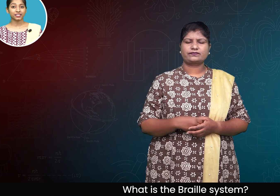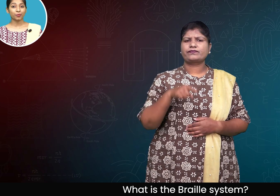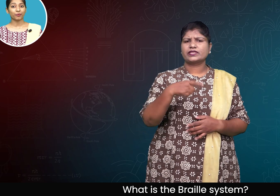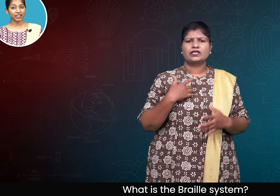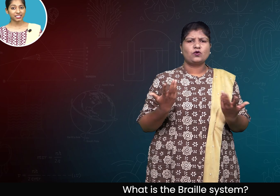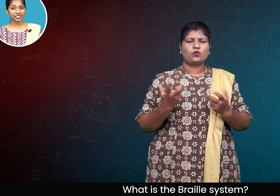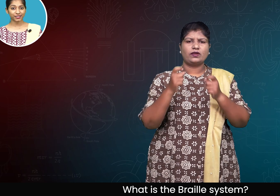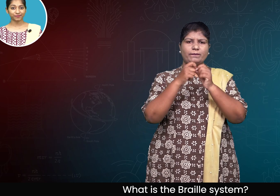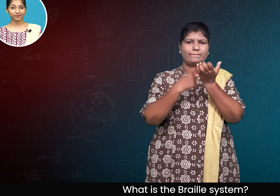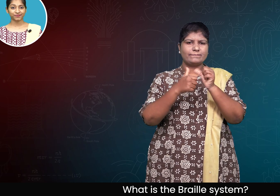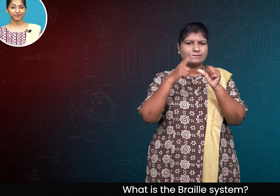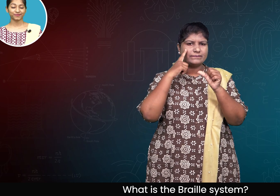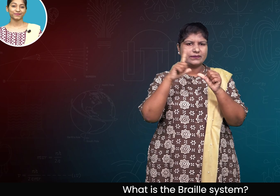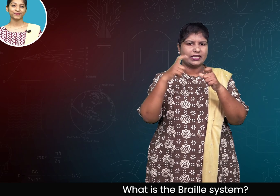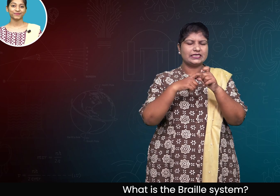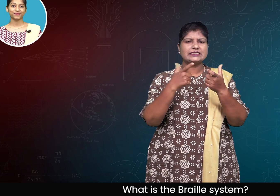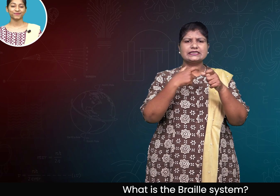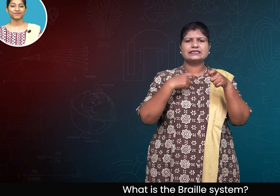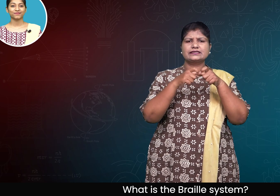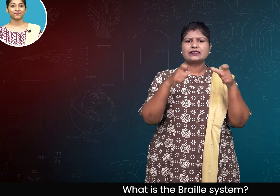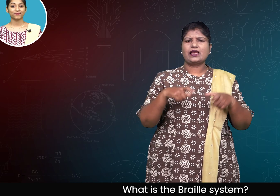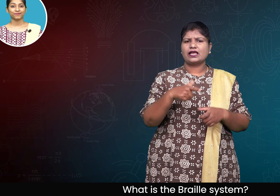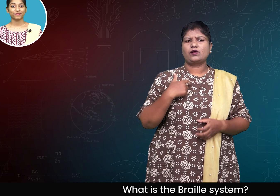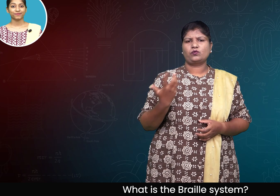What is the Braille system?